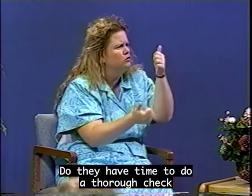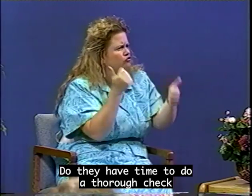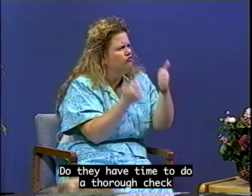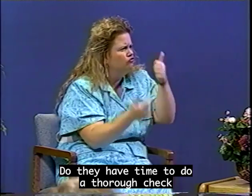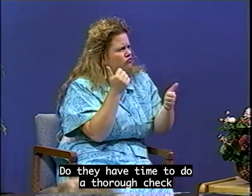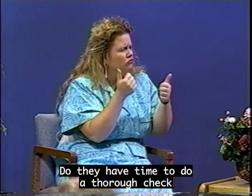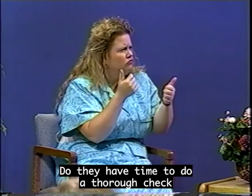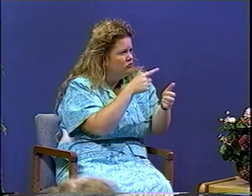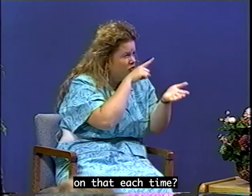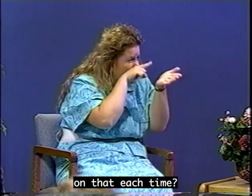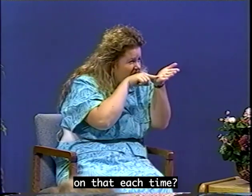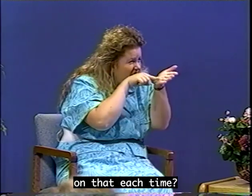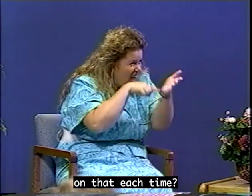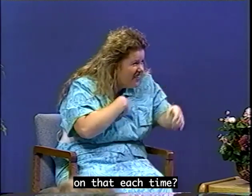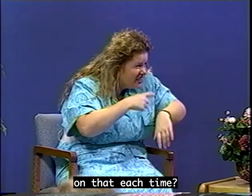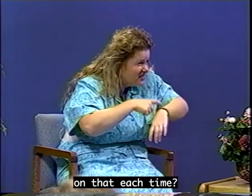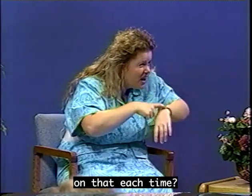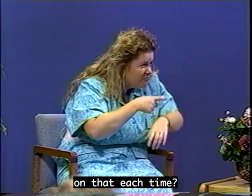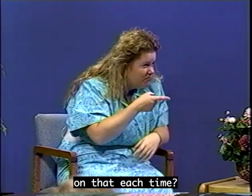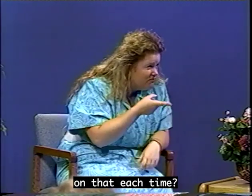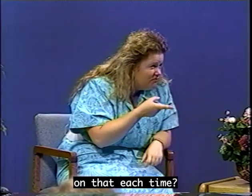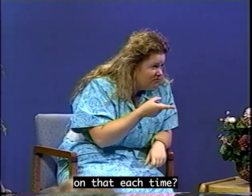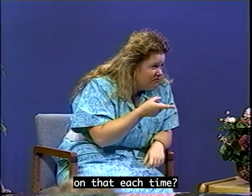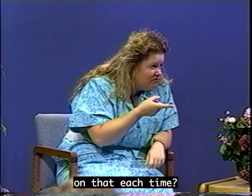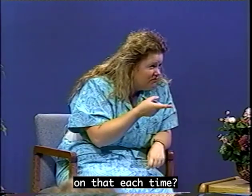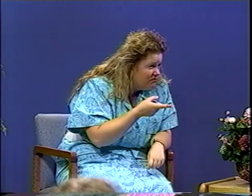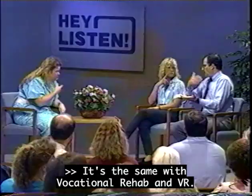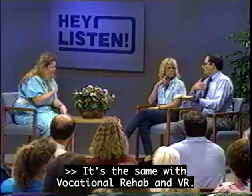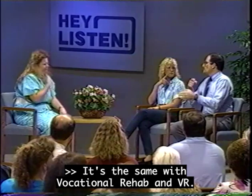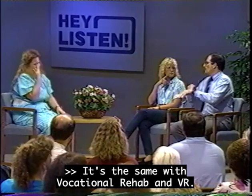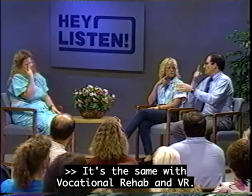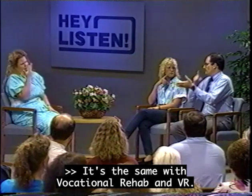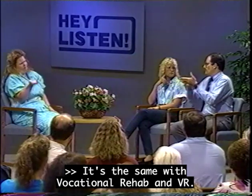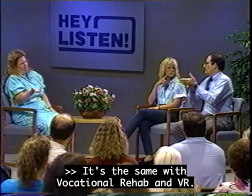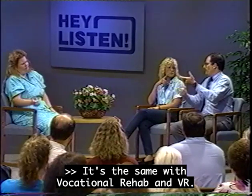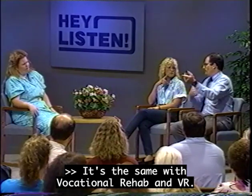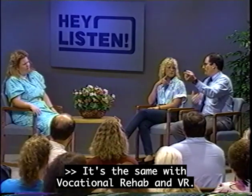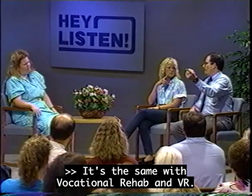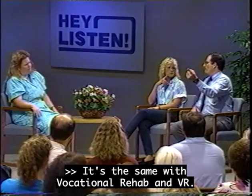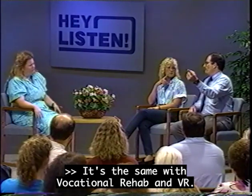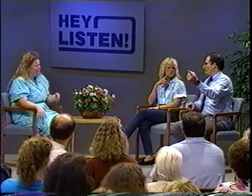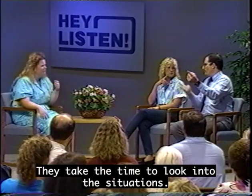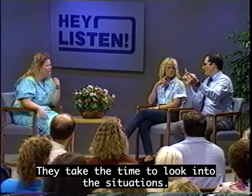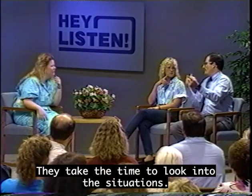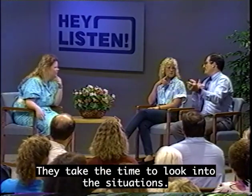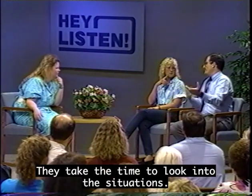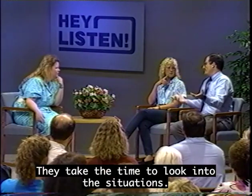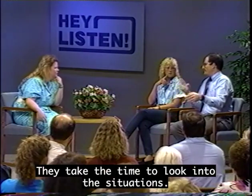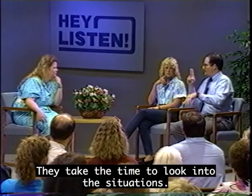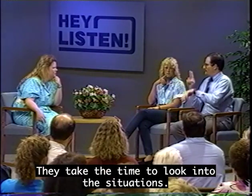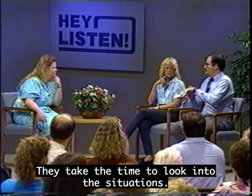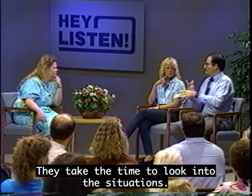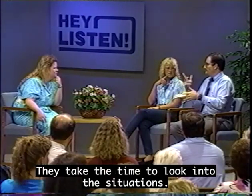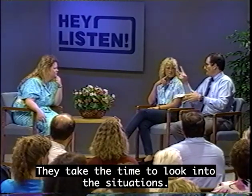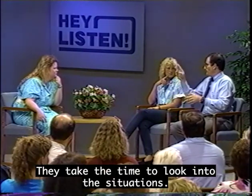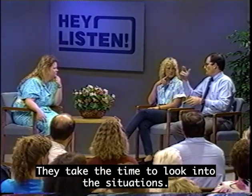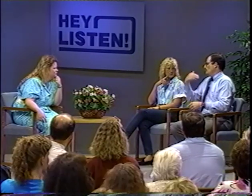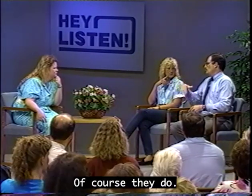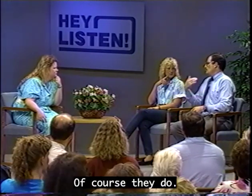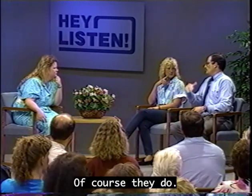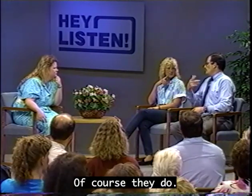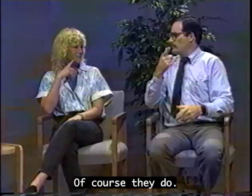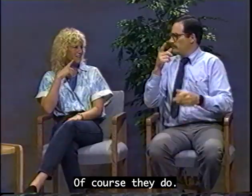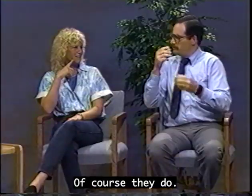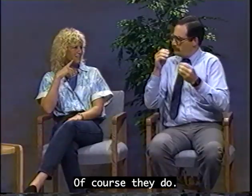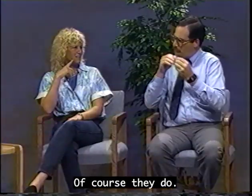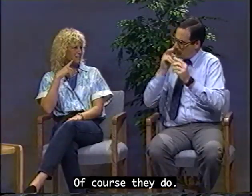to do a thorough check on that each time? It's the same with vocational rehab and VR. They take the time to look into the